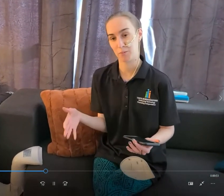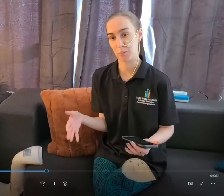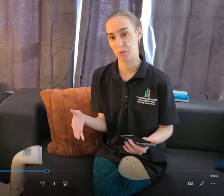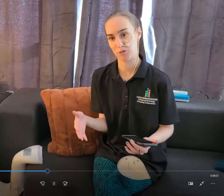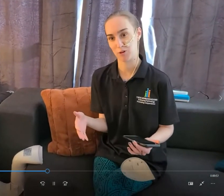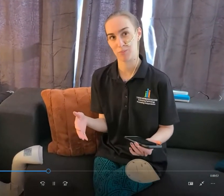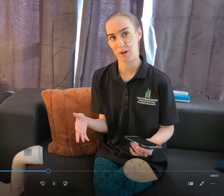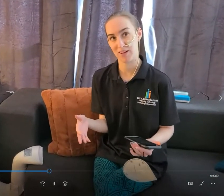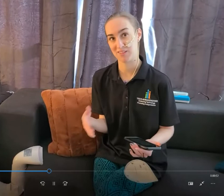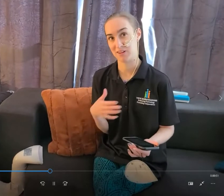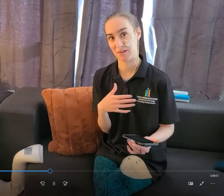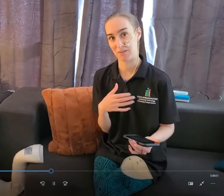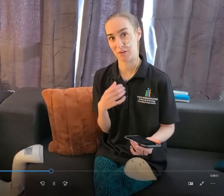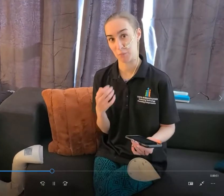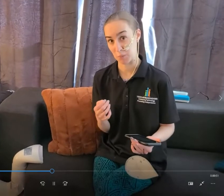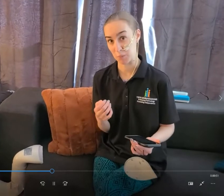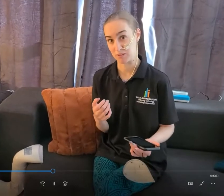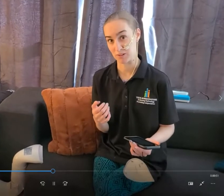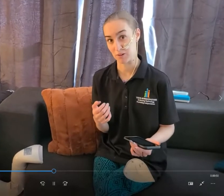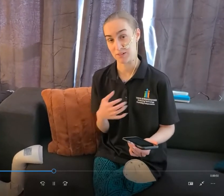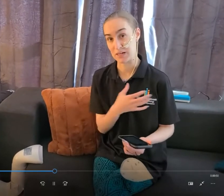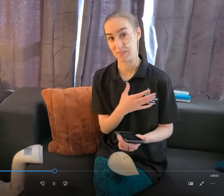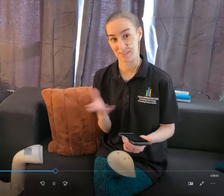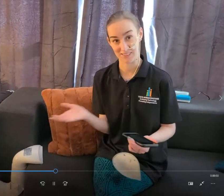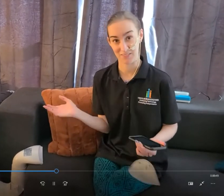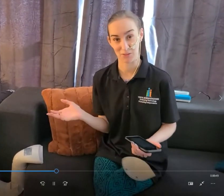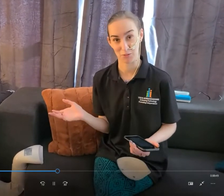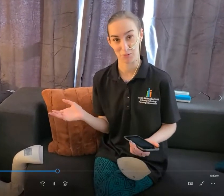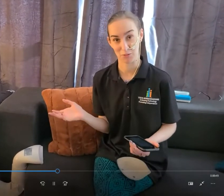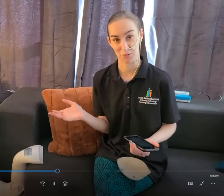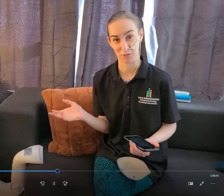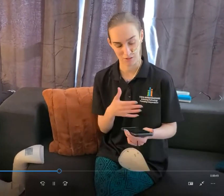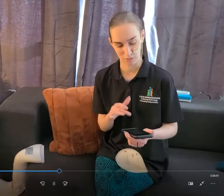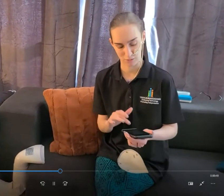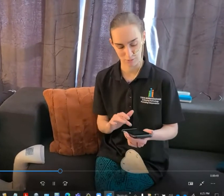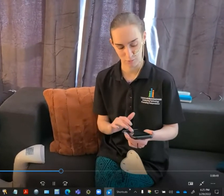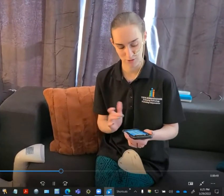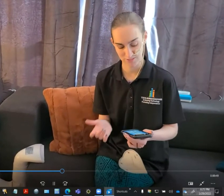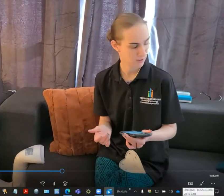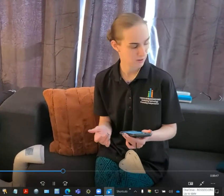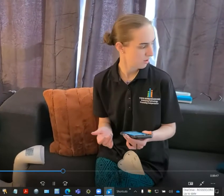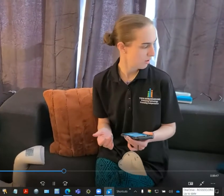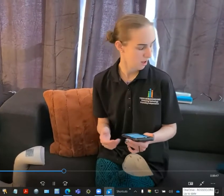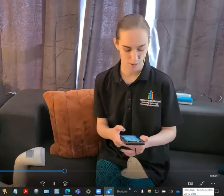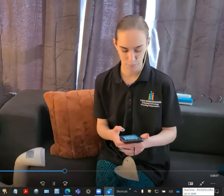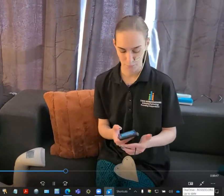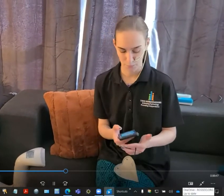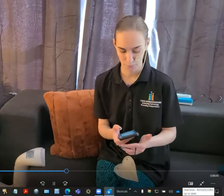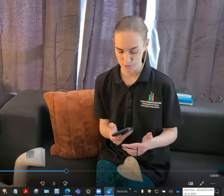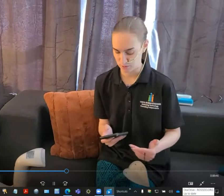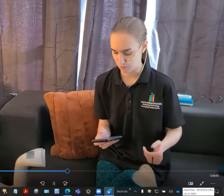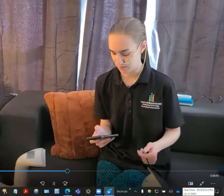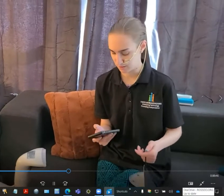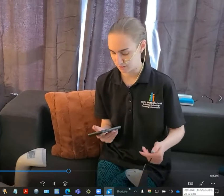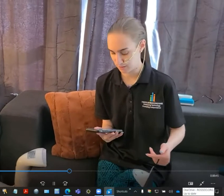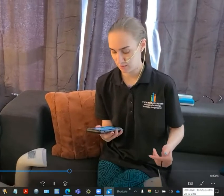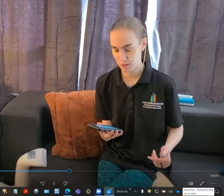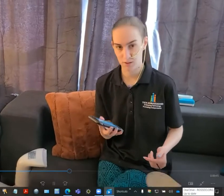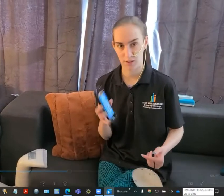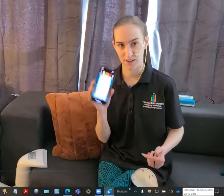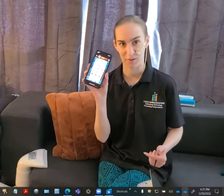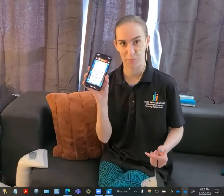app that I can remote control it by, instead of having a remote itself and needing like 17 remotes, I Yep. do the phone version. But so for